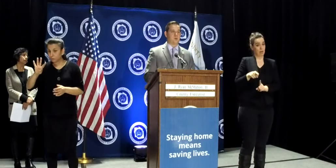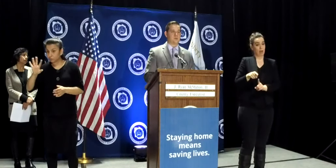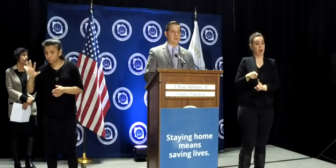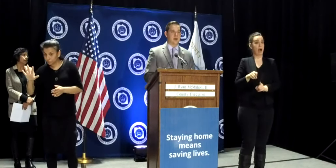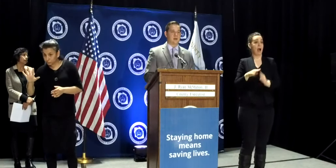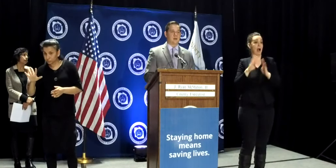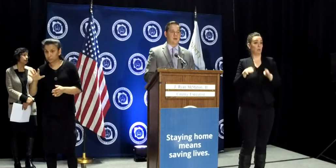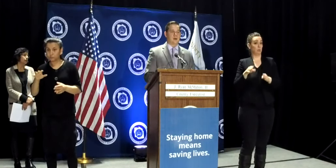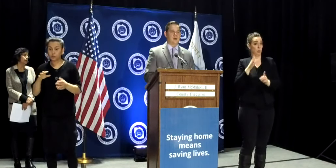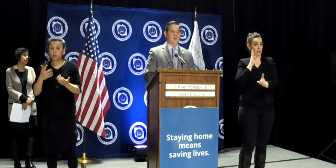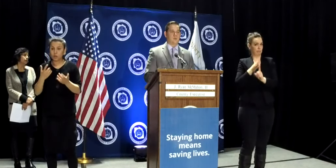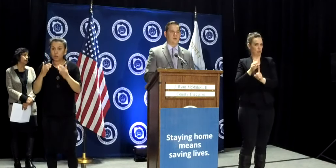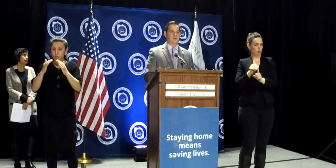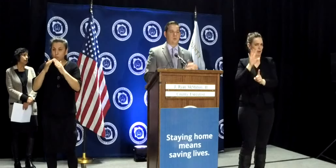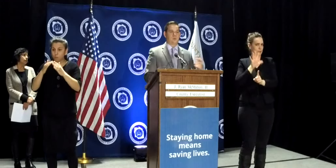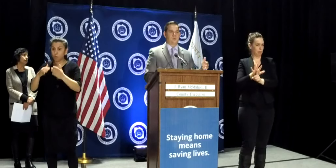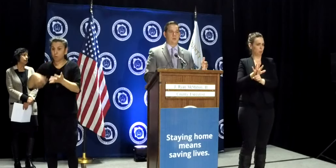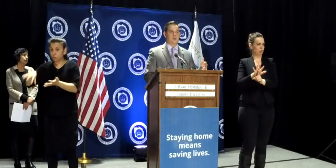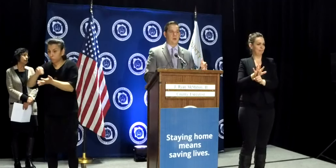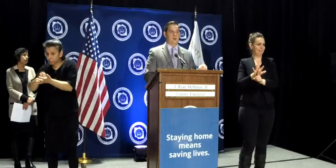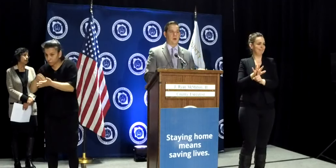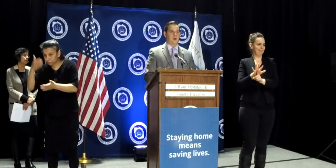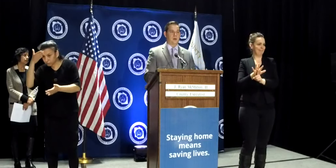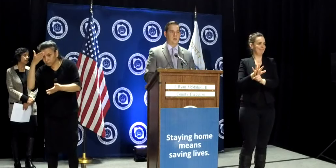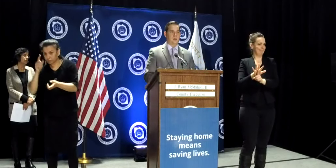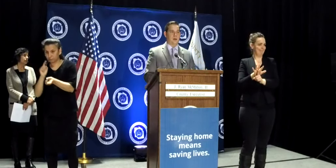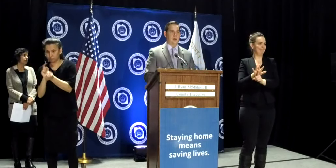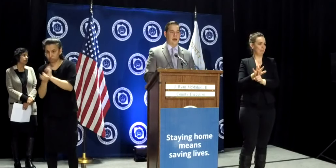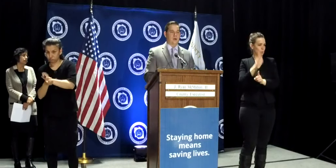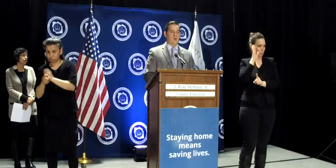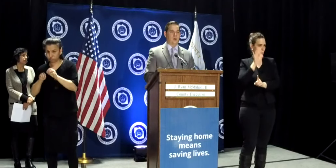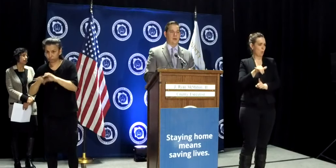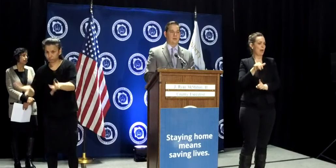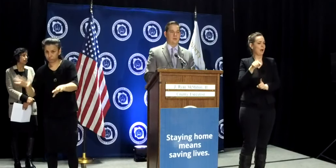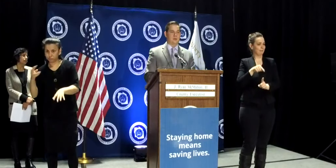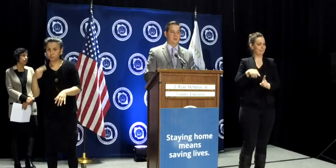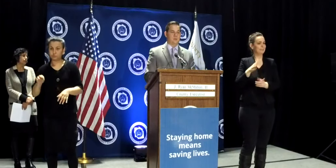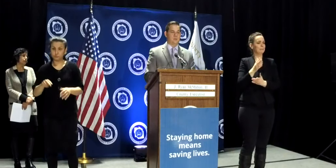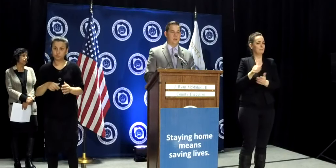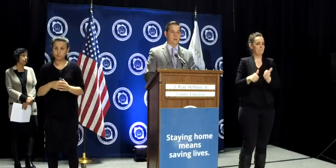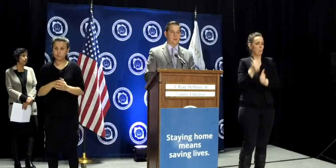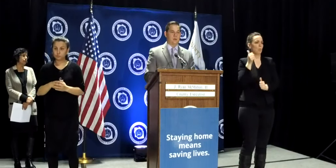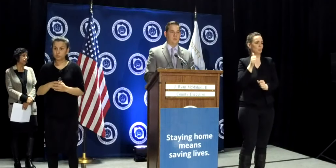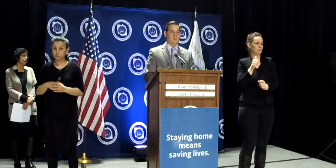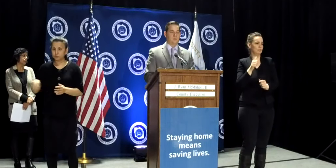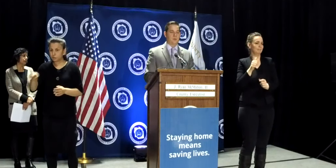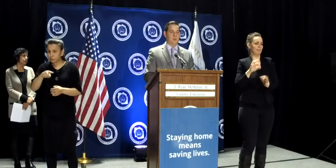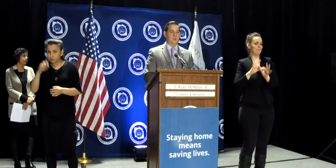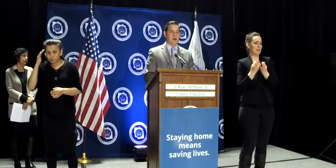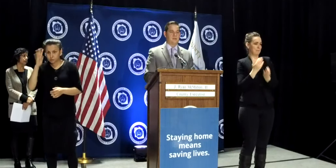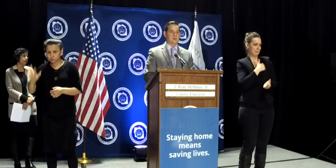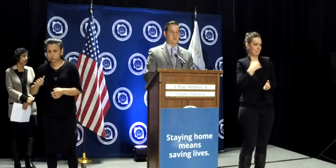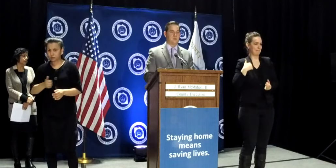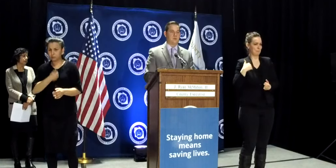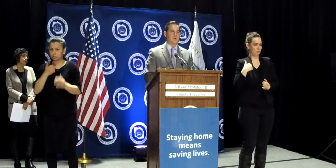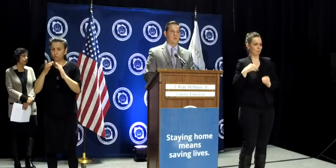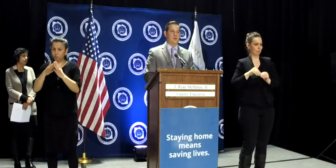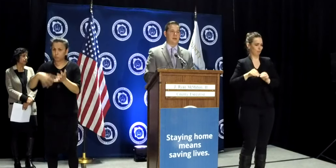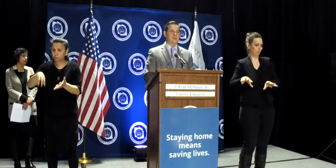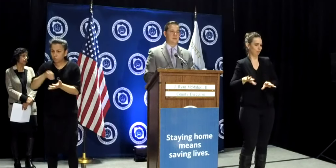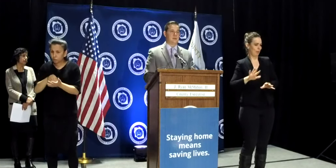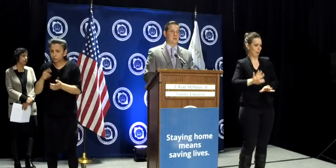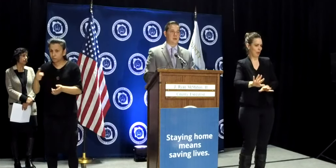these are folks that we knew would be at a higher rate of likelihood of becoming positive